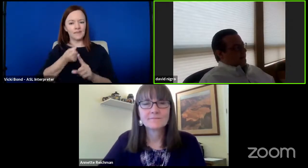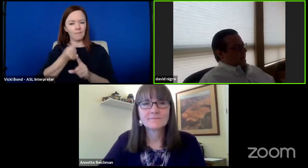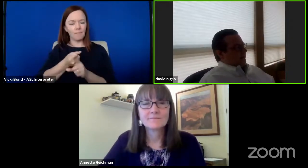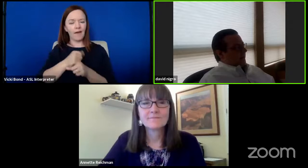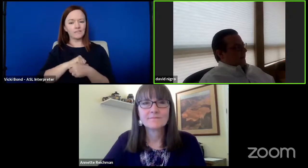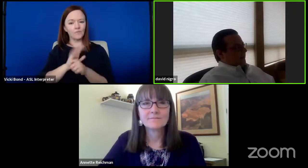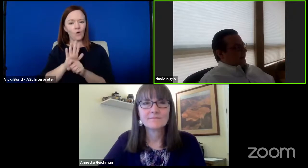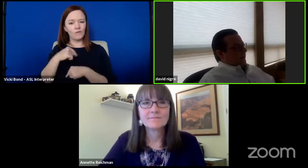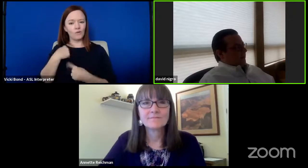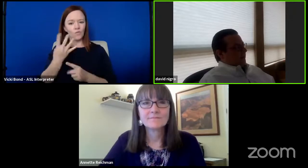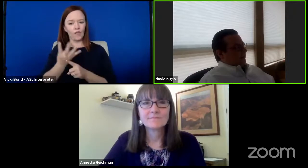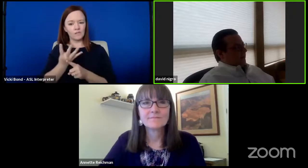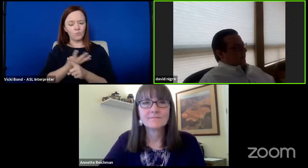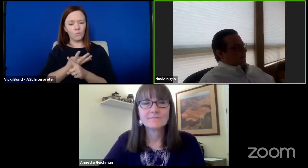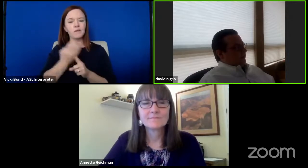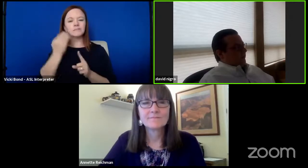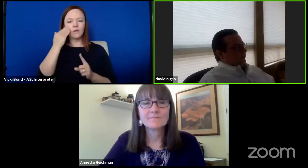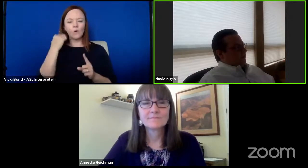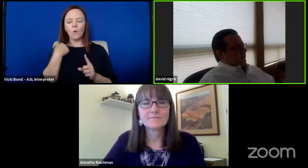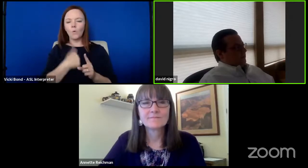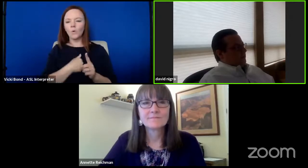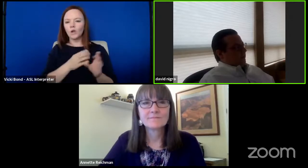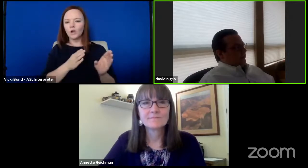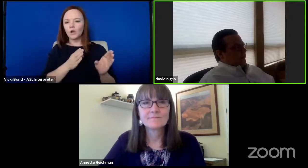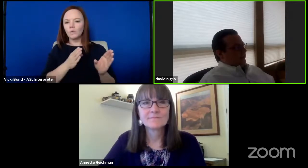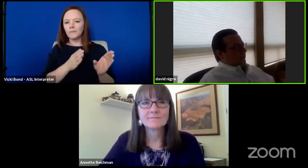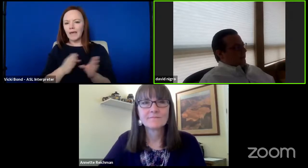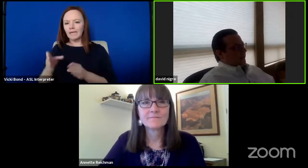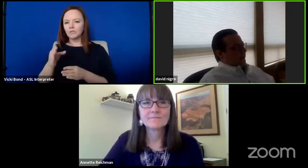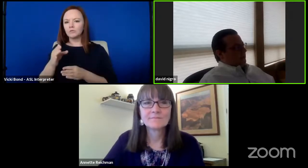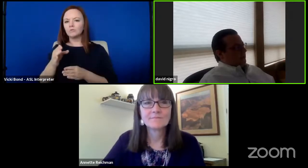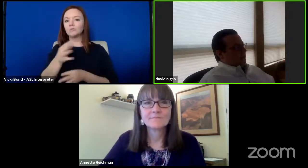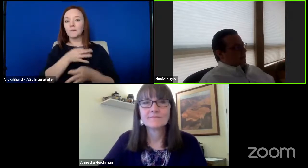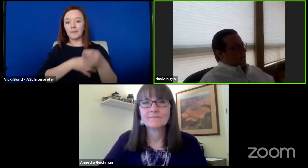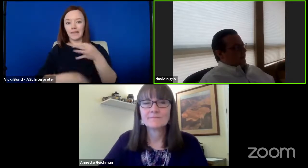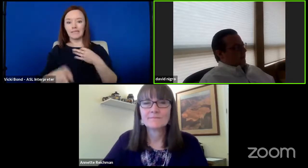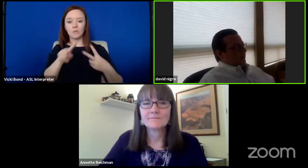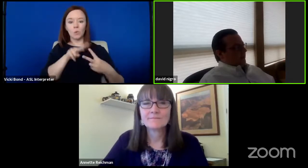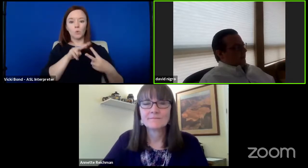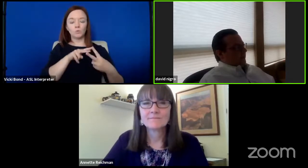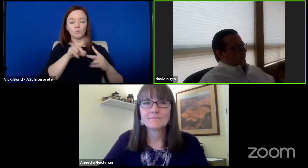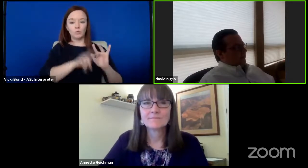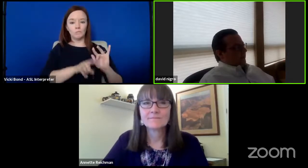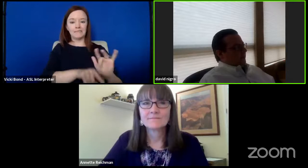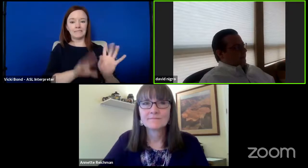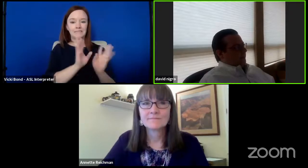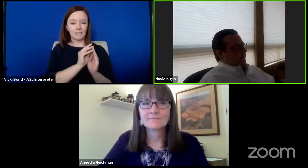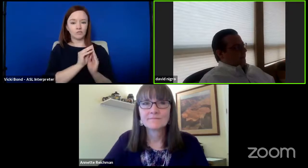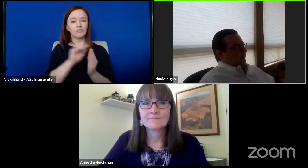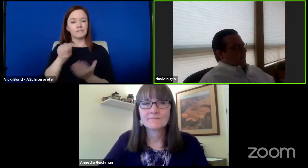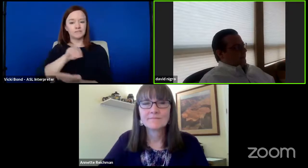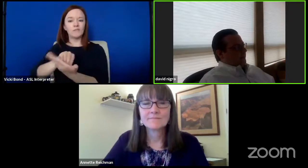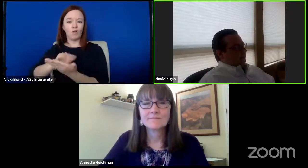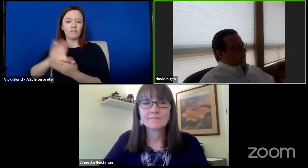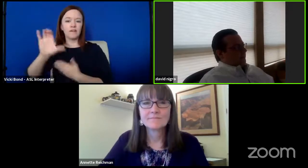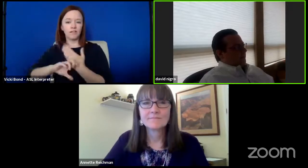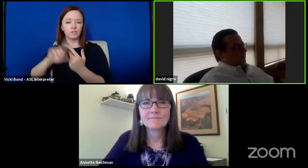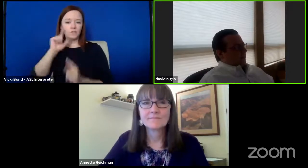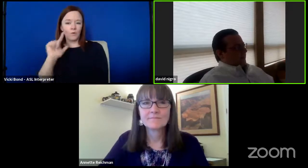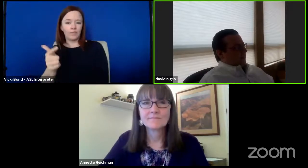months. I know that we're looking to replace those 2 on the calendar later this year, and hopefully we